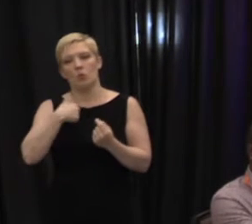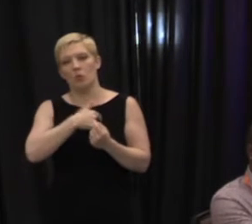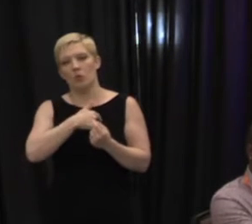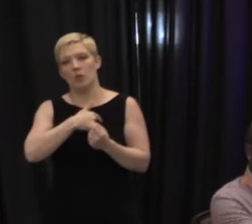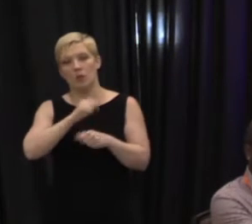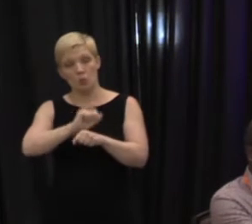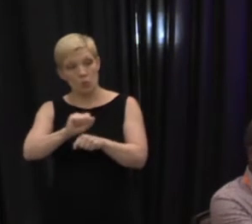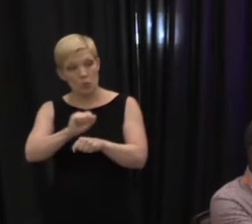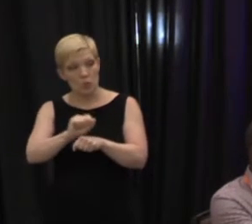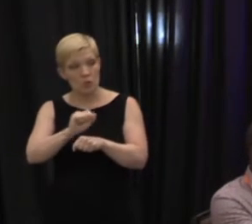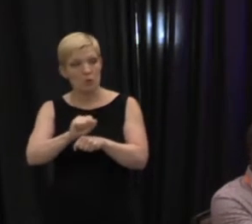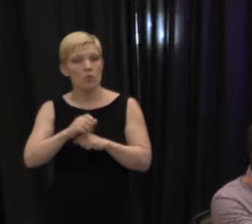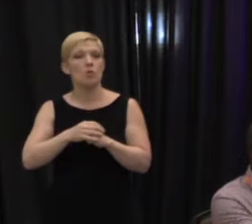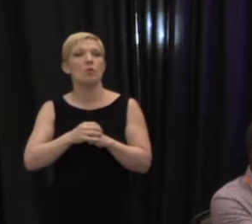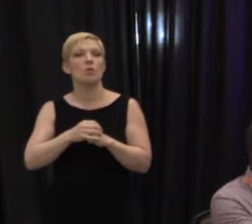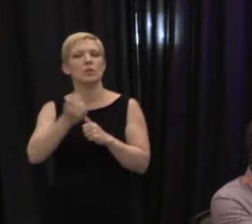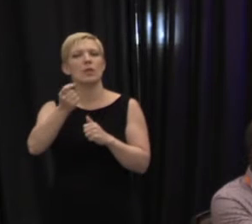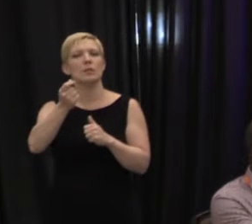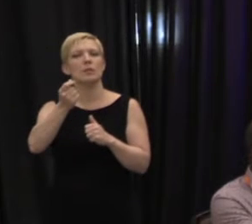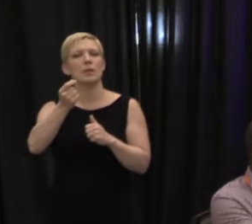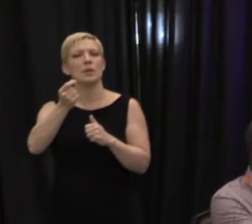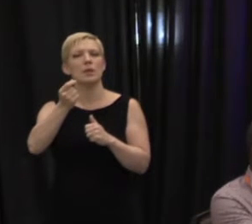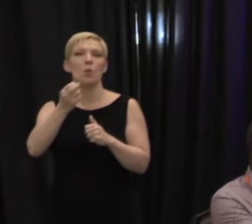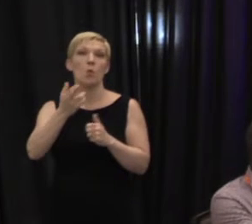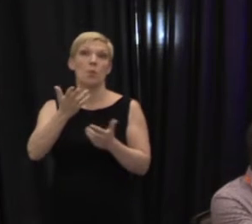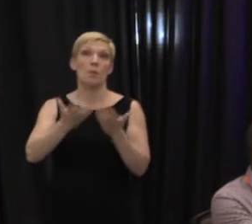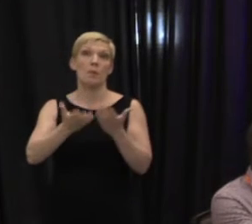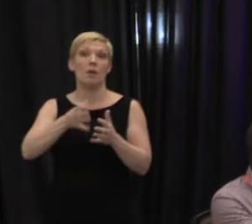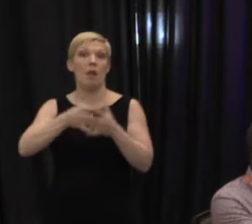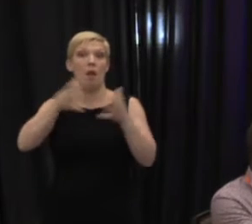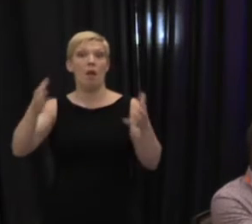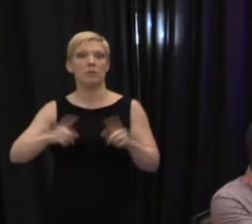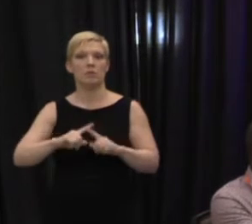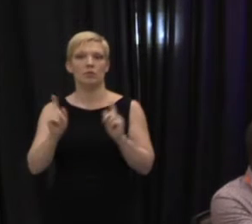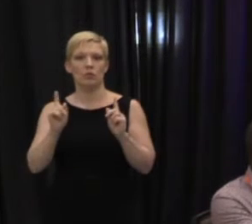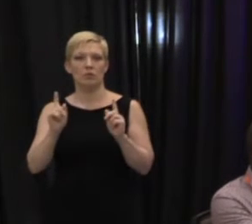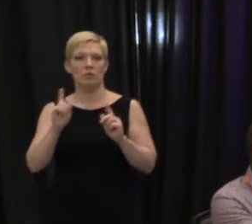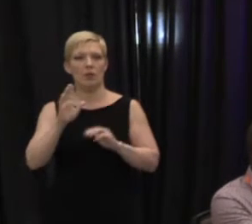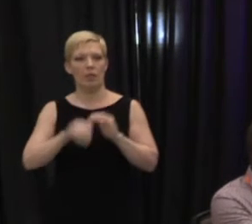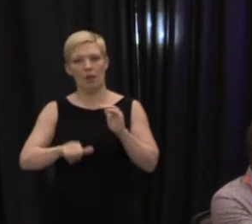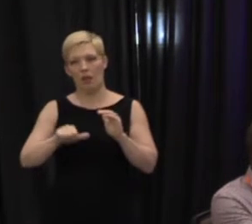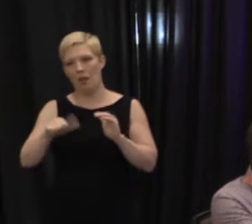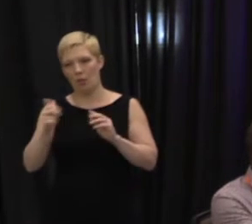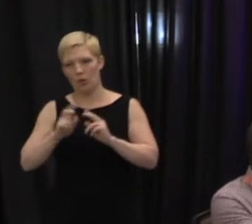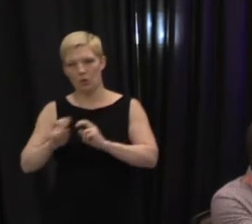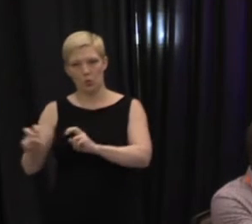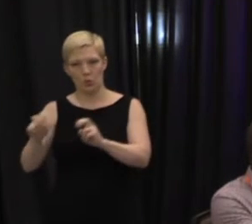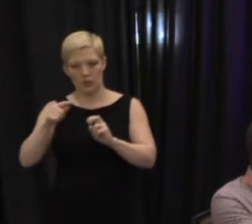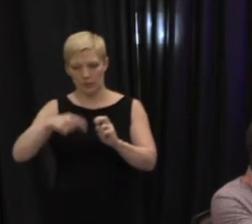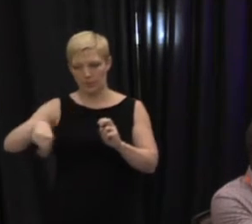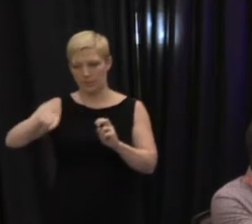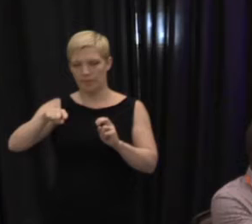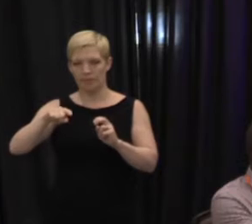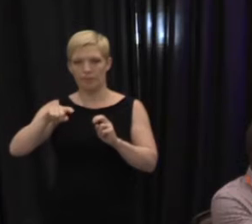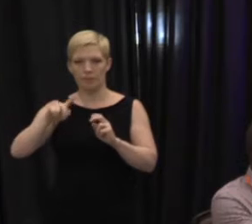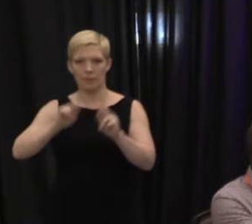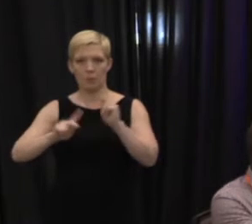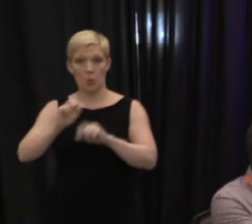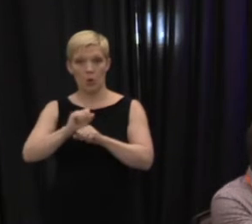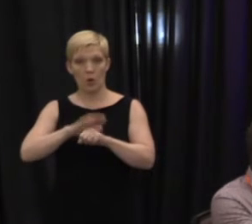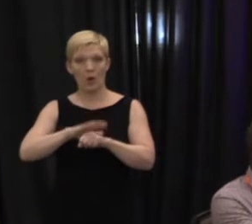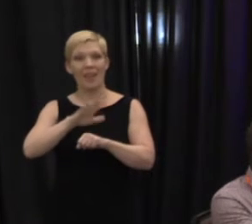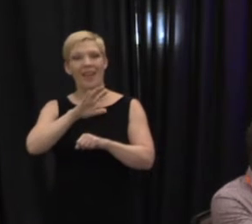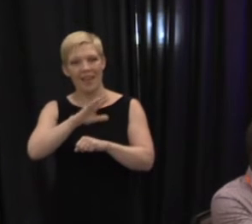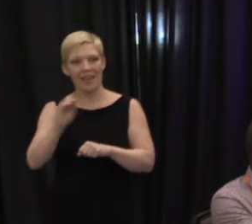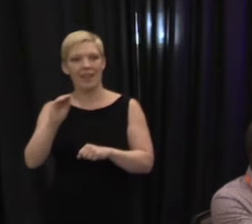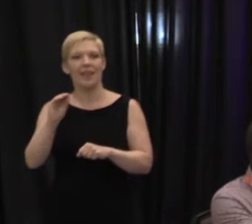on is a little different, or maybe is a lot different than the issues everybody else on the panel works on. But there's at least